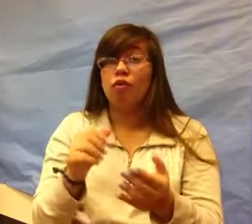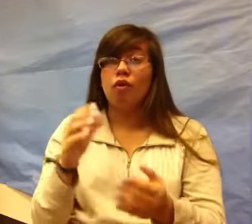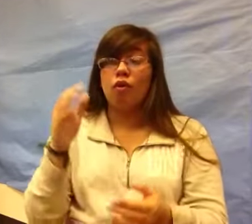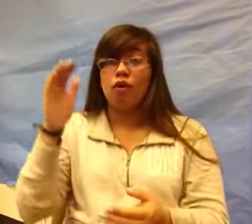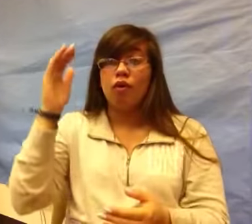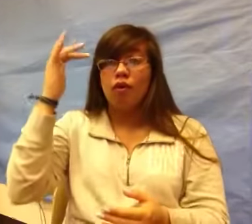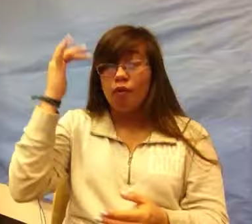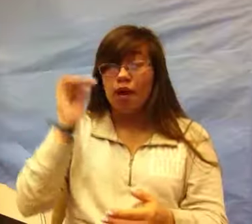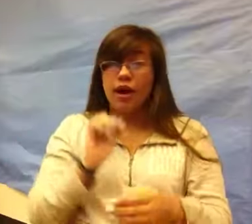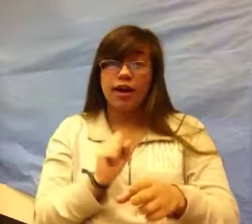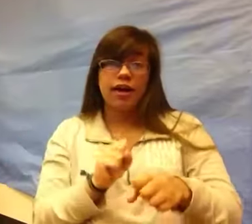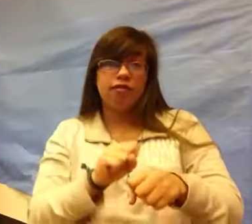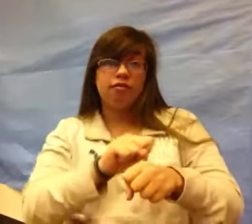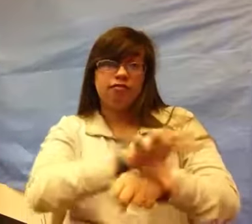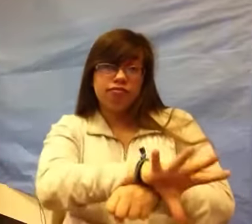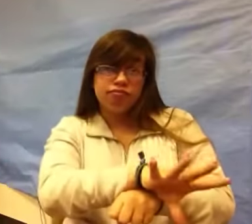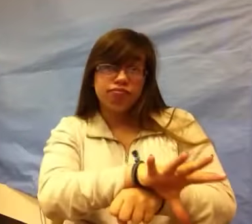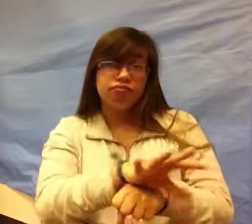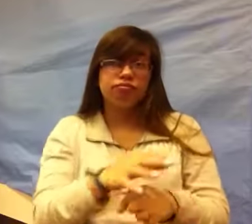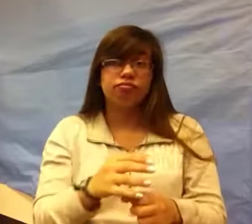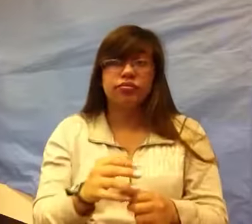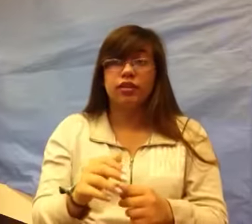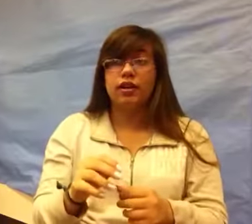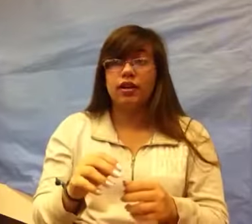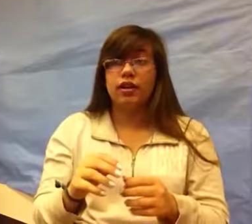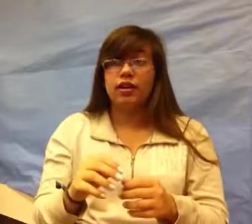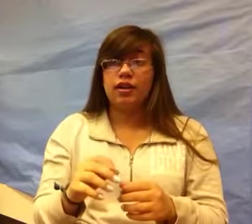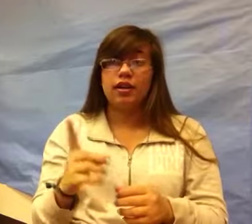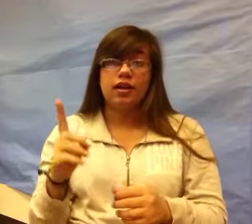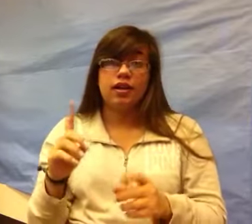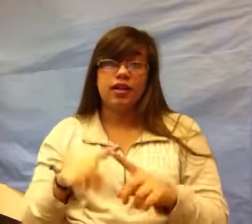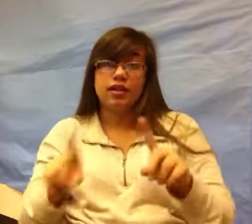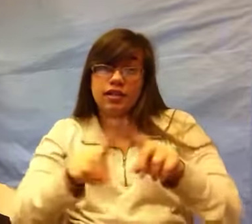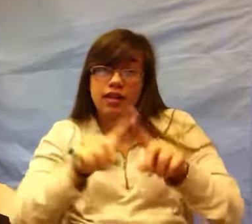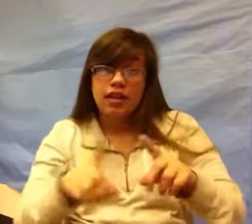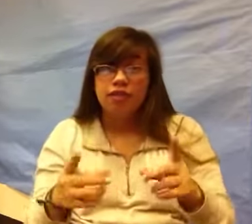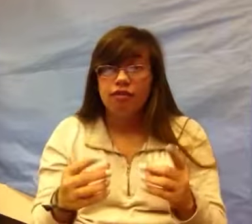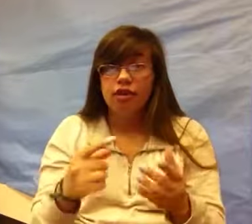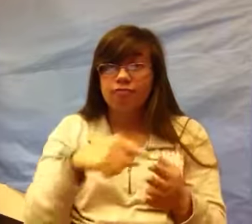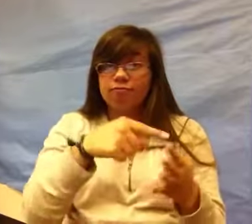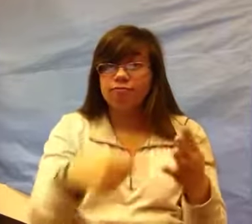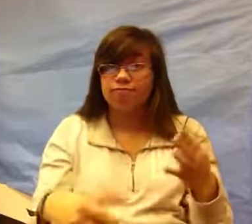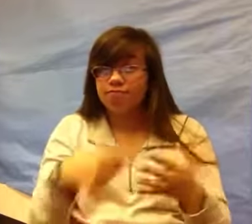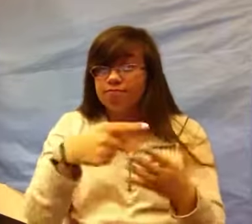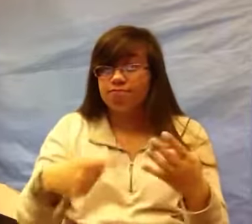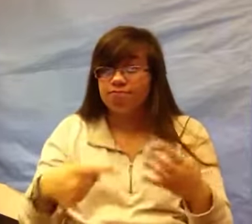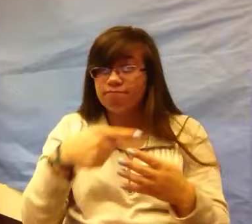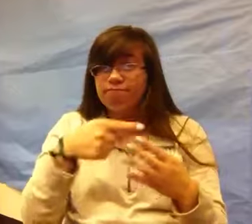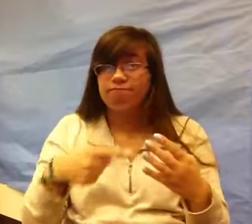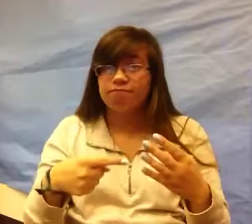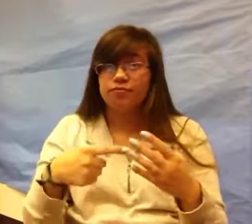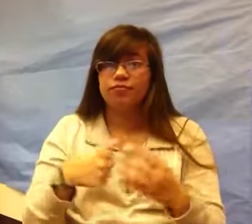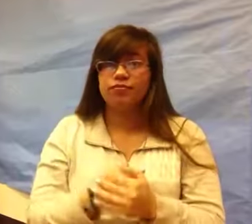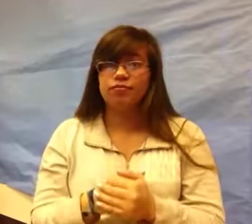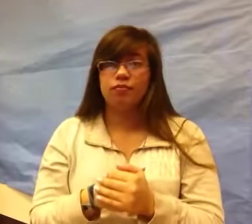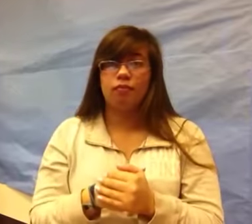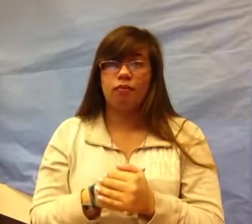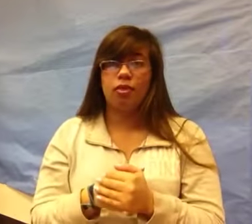and what influences what. It really allows you to tease apart all these factors without our own intuition getting in the way. And that's really the value